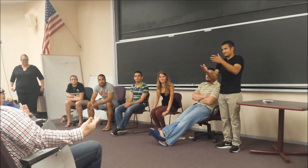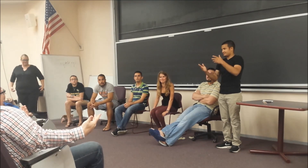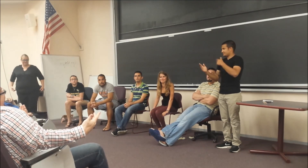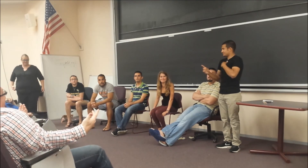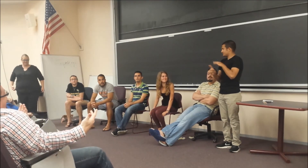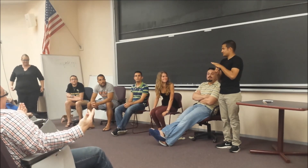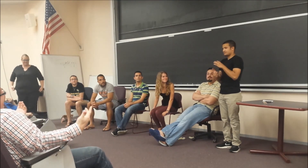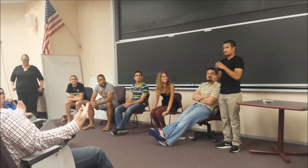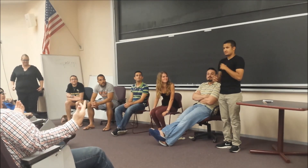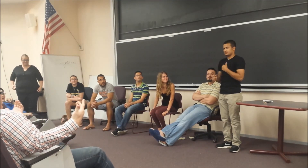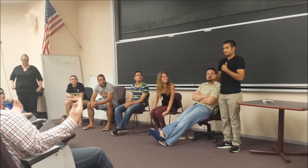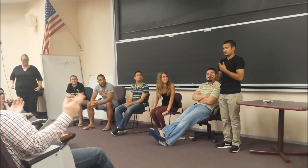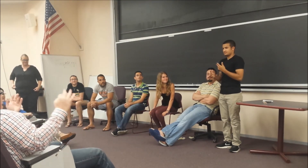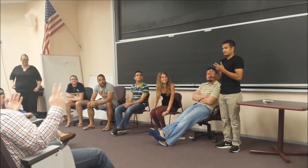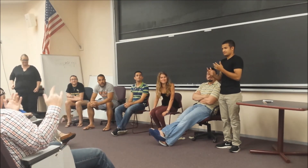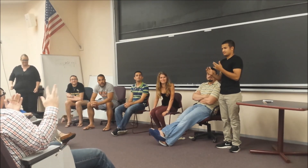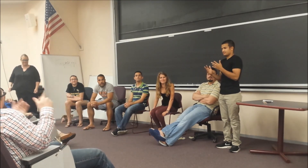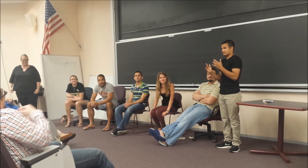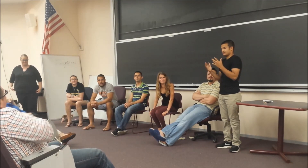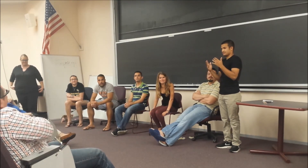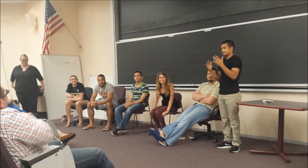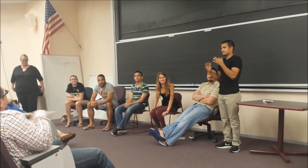Bill, go ahead.